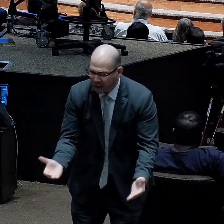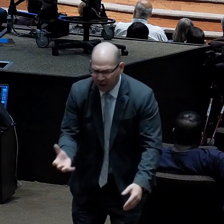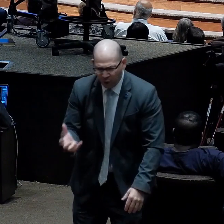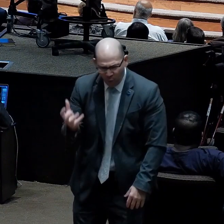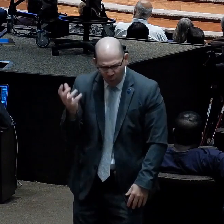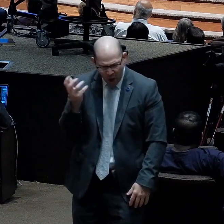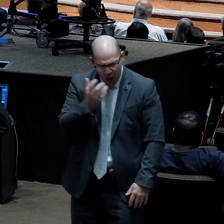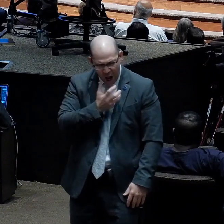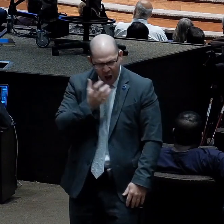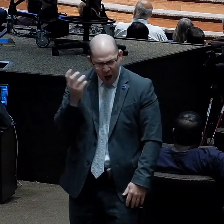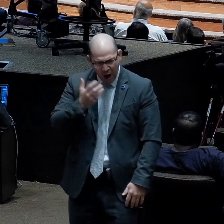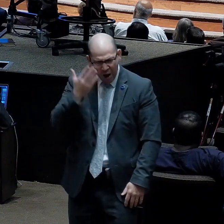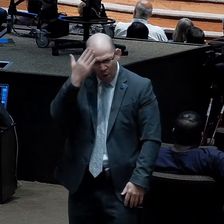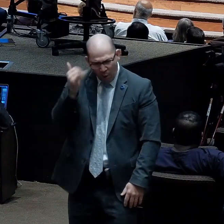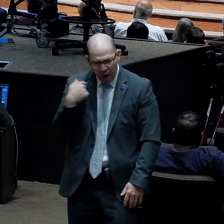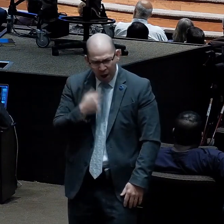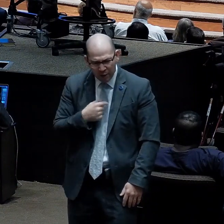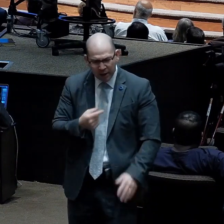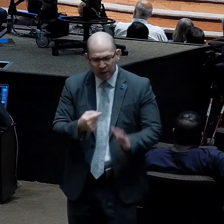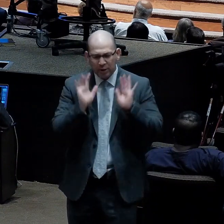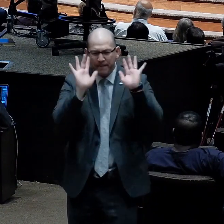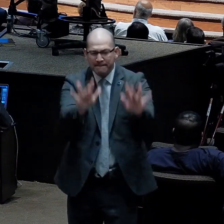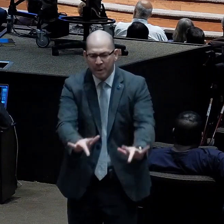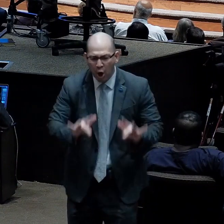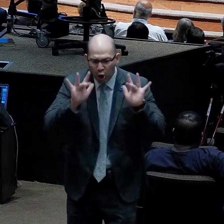Because we showed mercy.